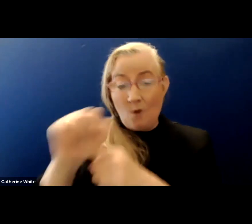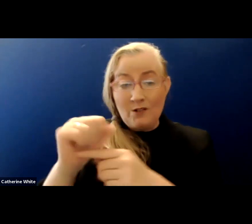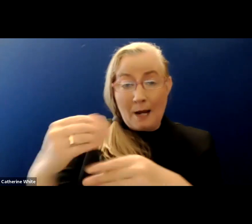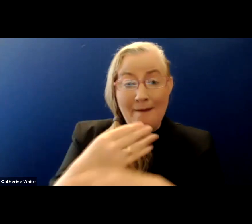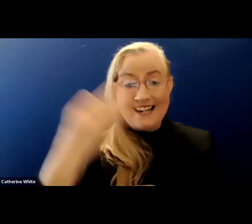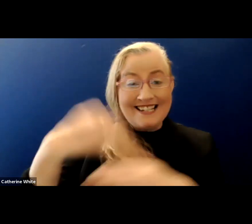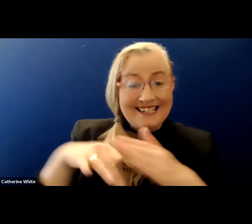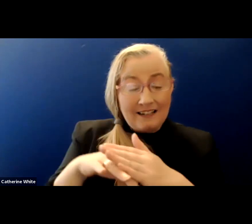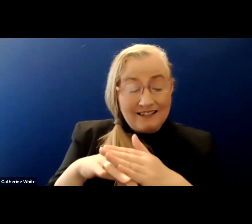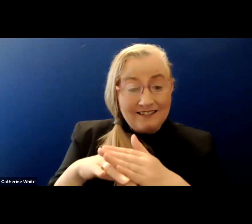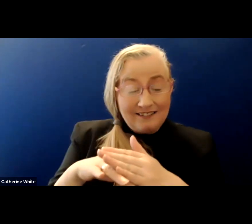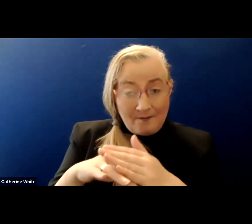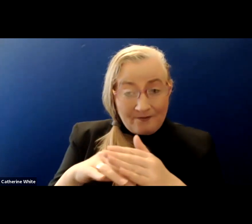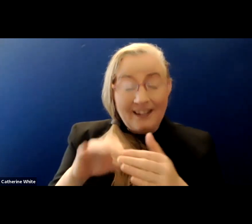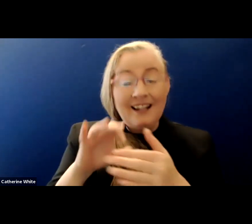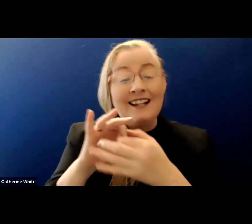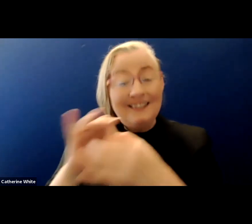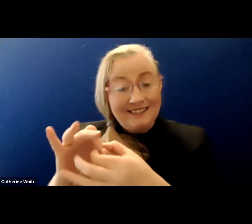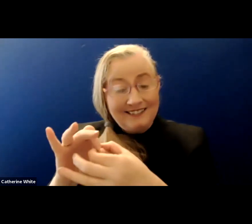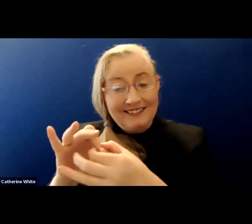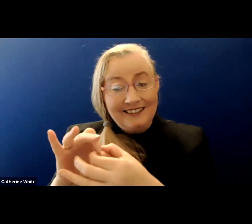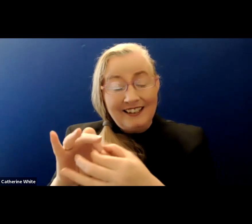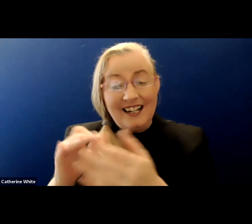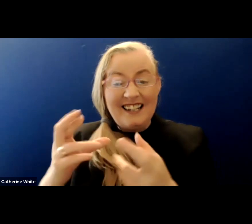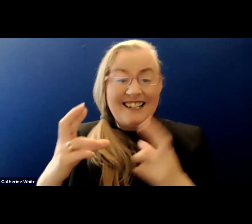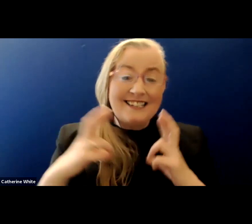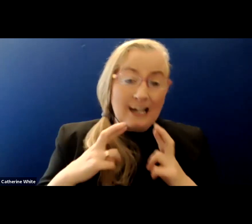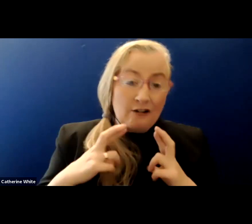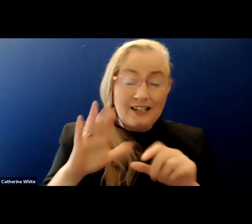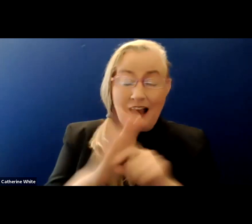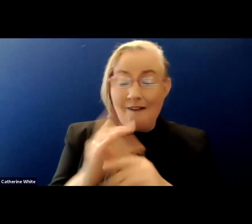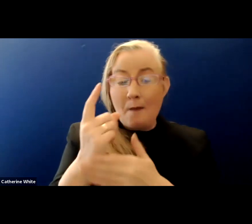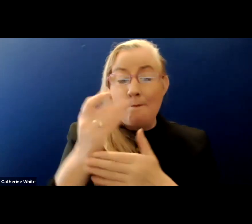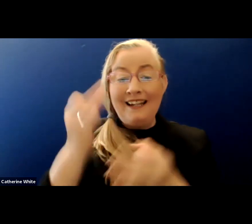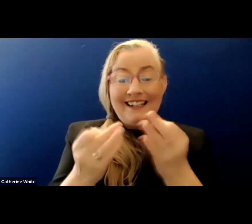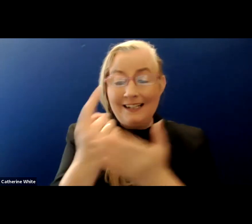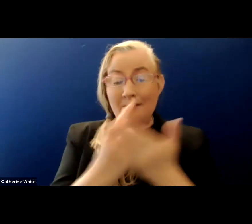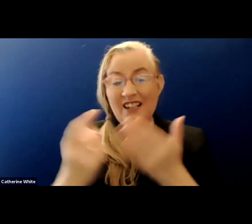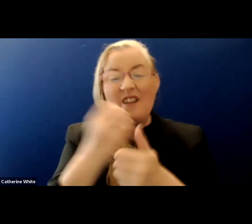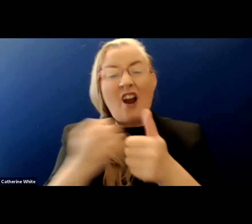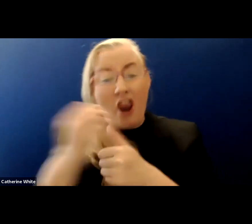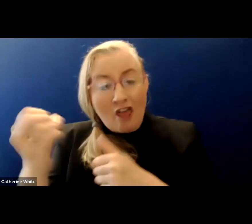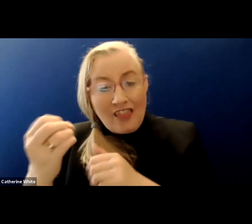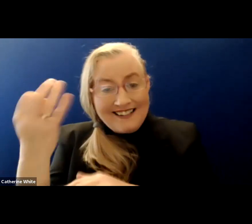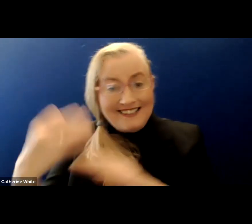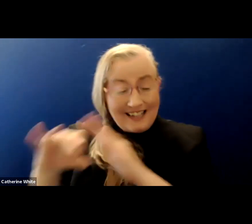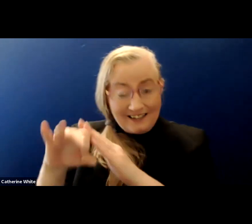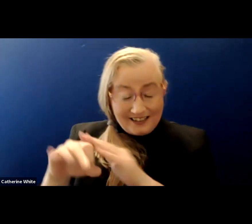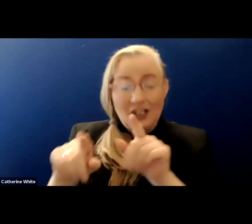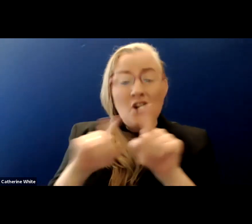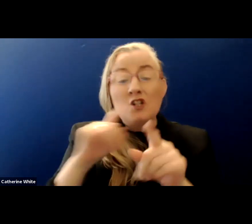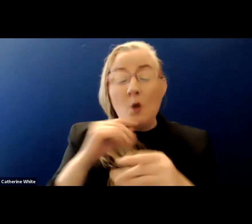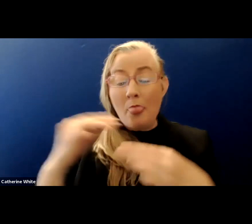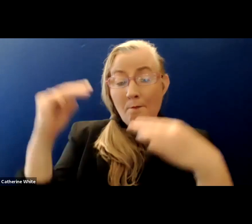against the sovereignty, territorial integrity, or political independence of another state. So in other words, the protected interest of